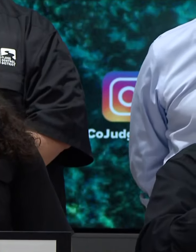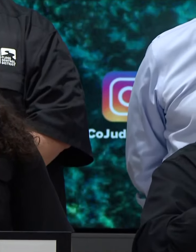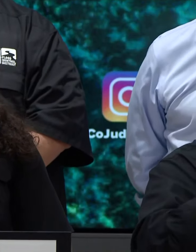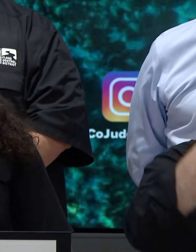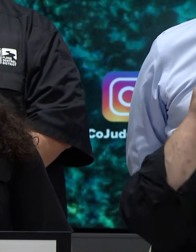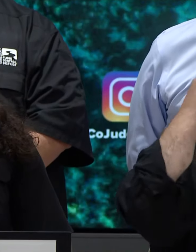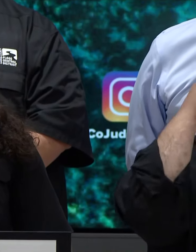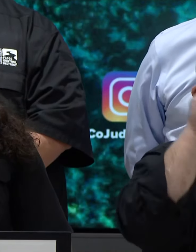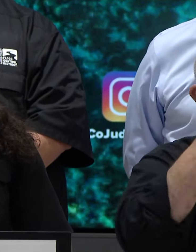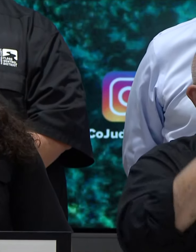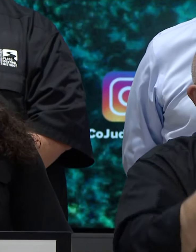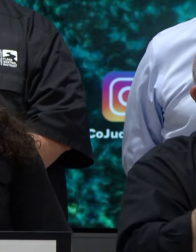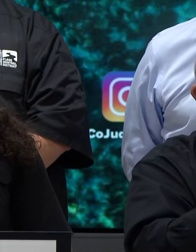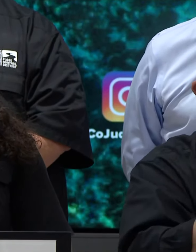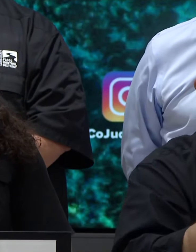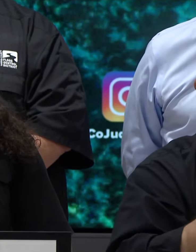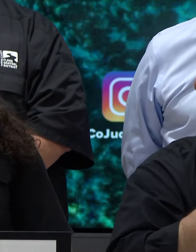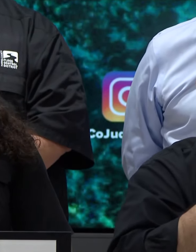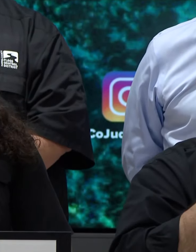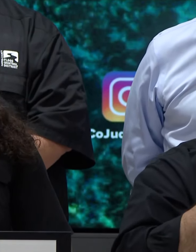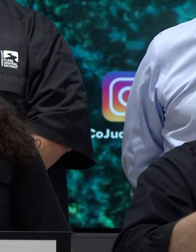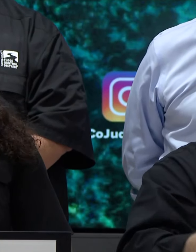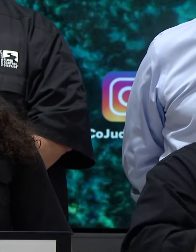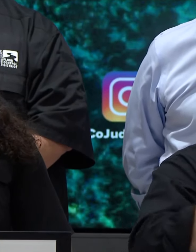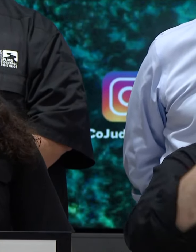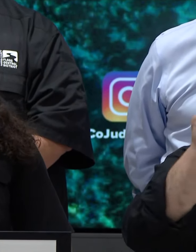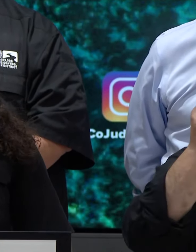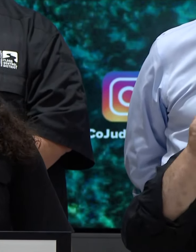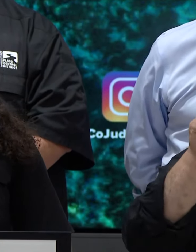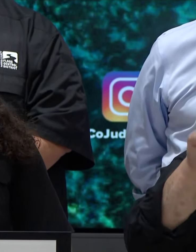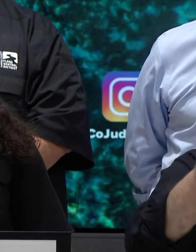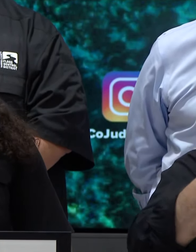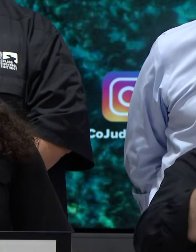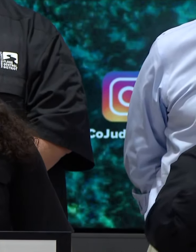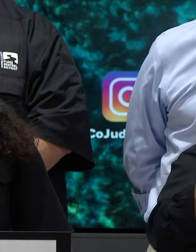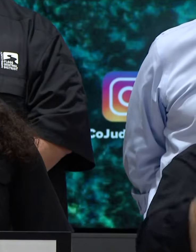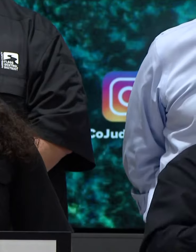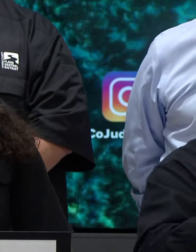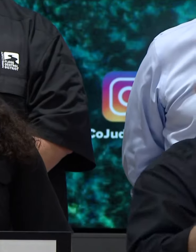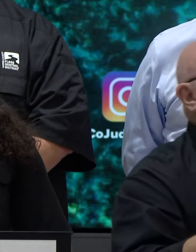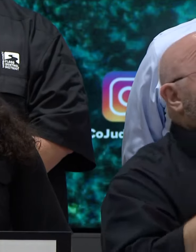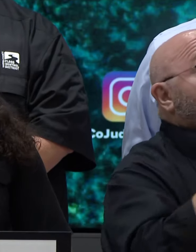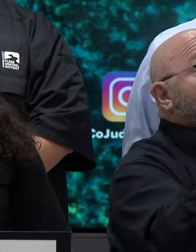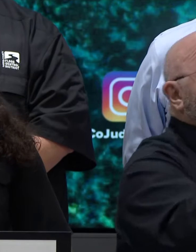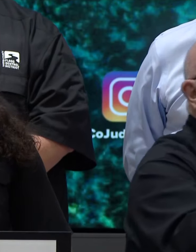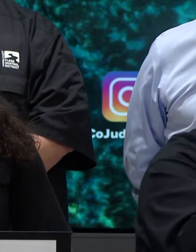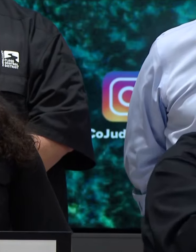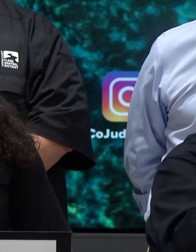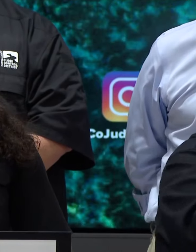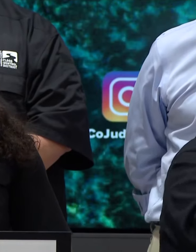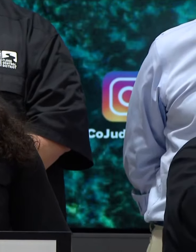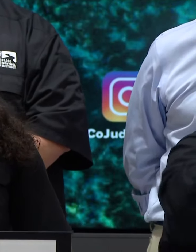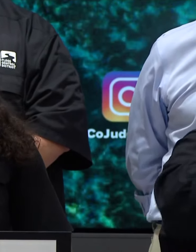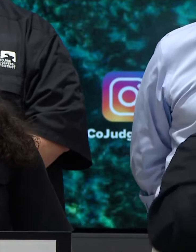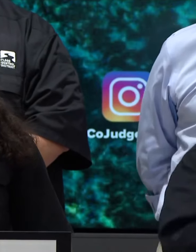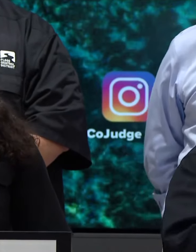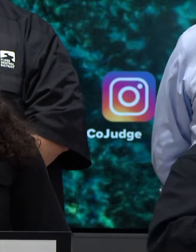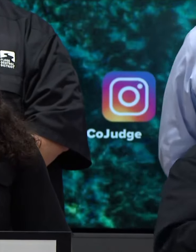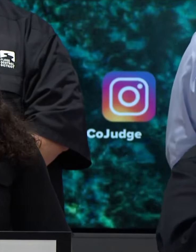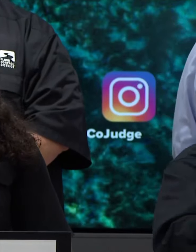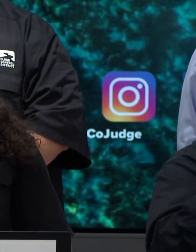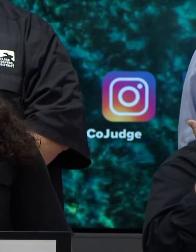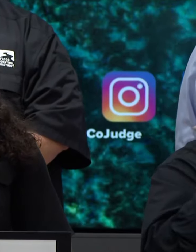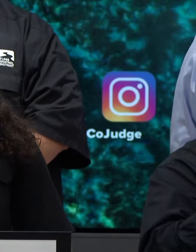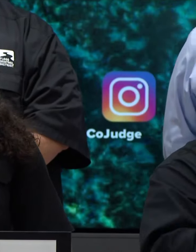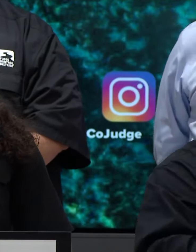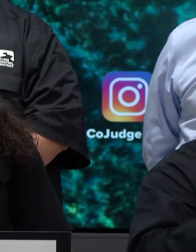law, we don't have a shelter right now. In other words, there isn't a place where people can go and spend the night and cool off. That all sounds